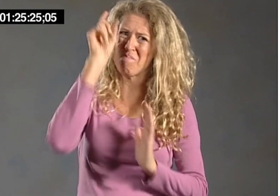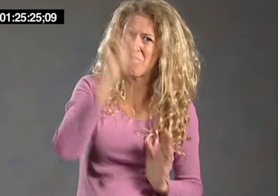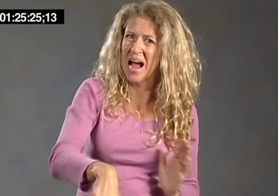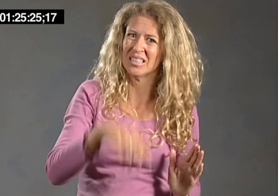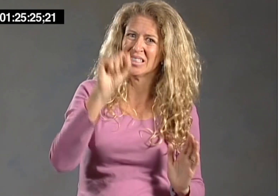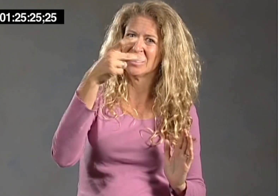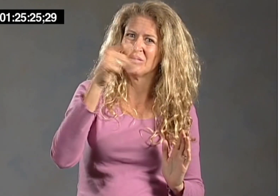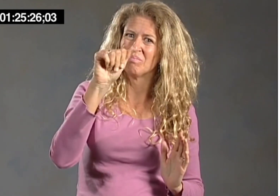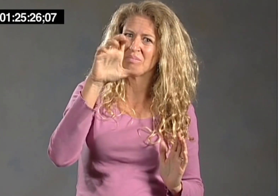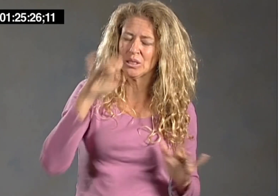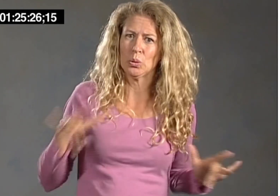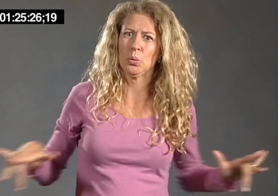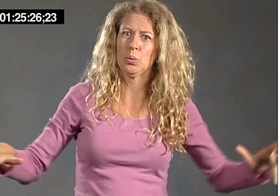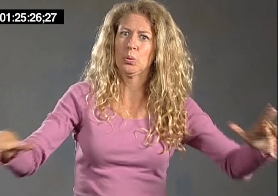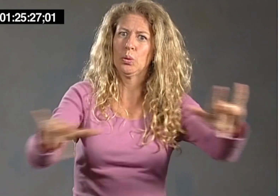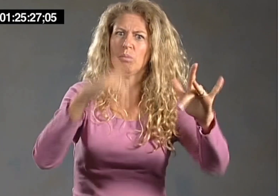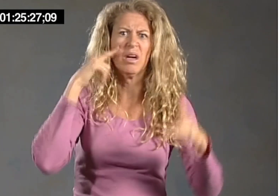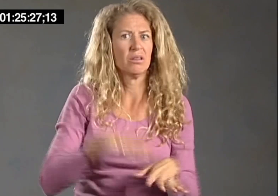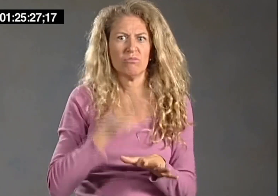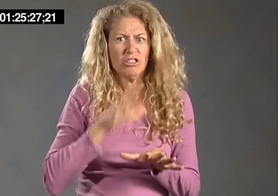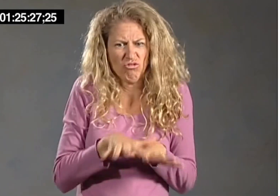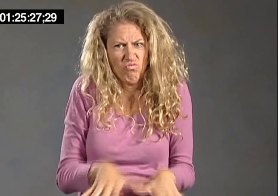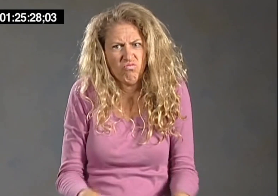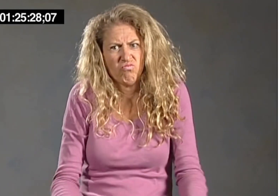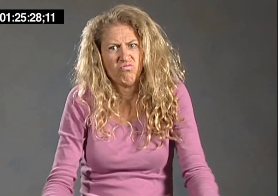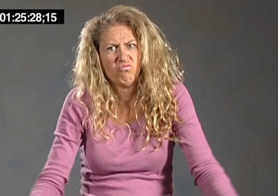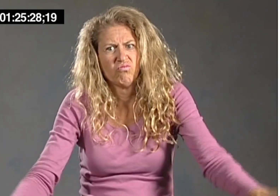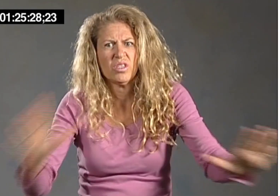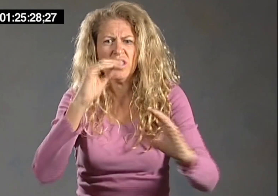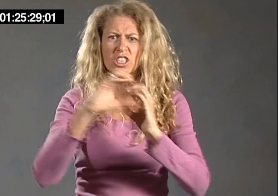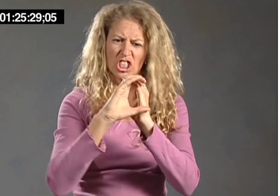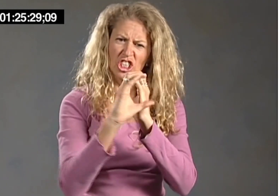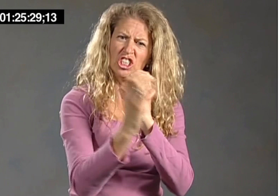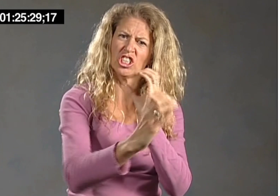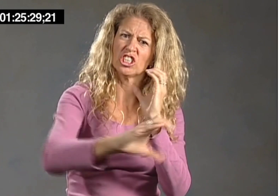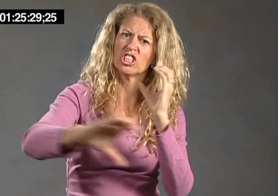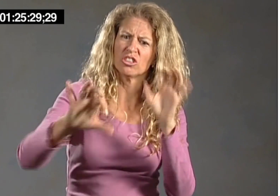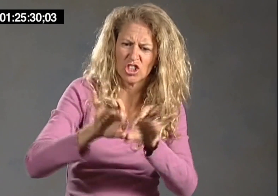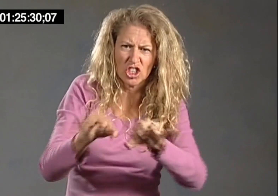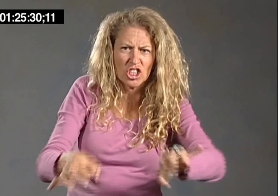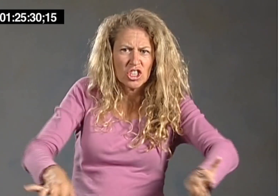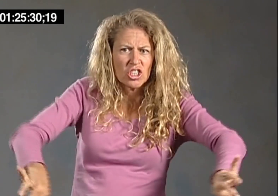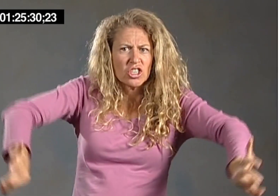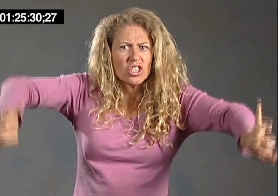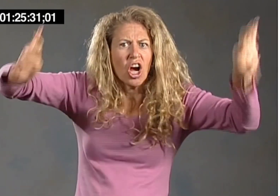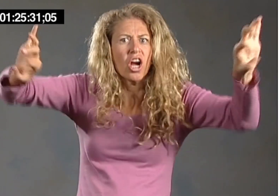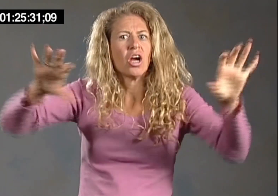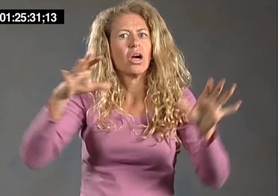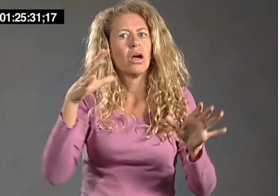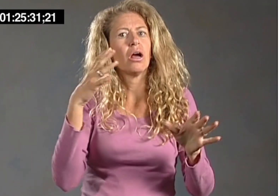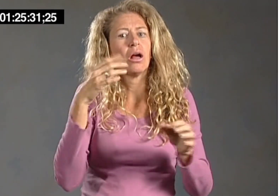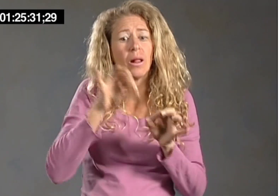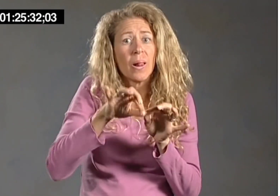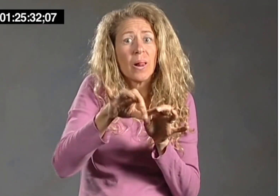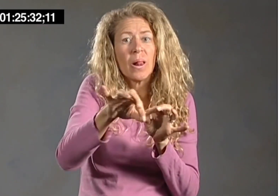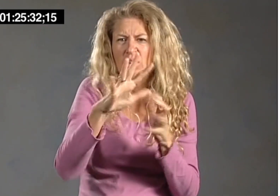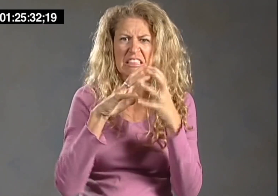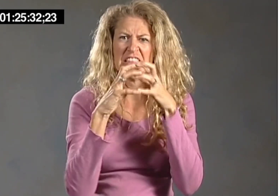And I planted a few red pepper seeds. That's too fast. I remember my mom had told me I should only plant